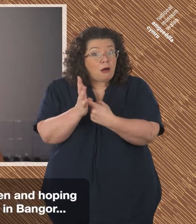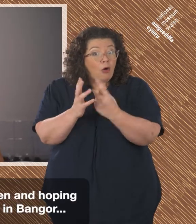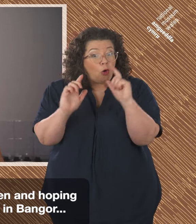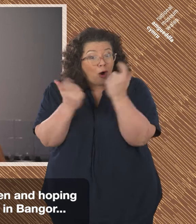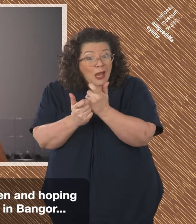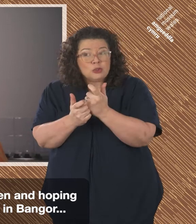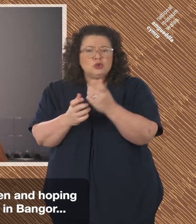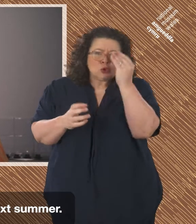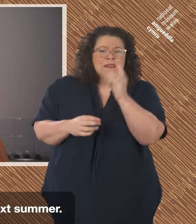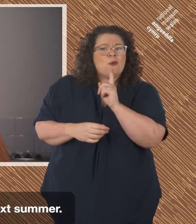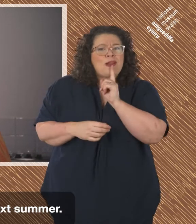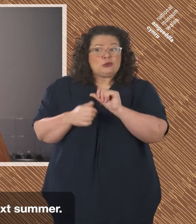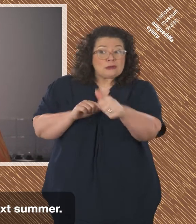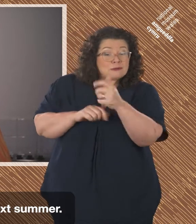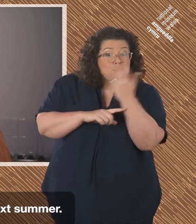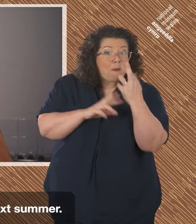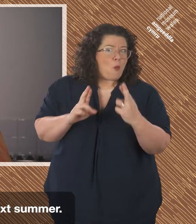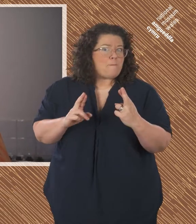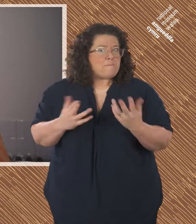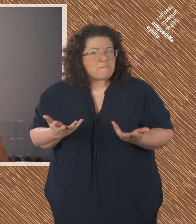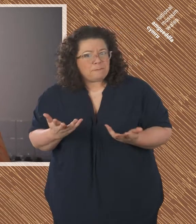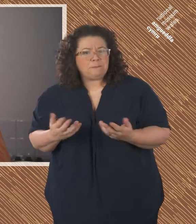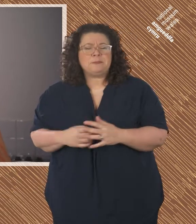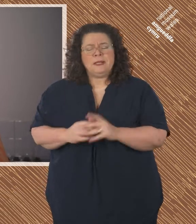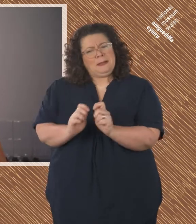hoping to go to the college in Banca to study Welsh next summer.